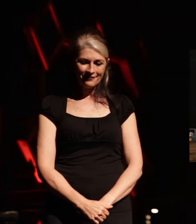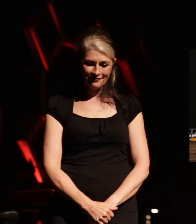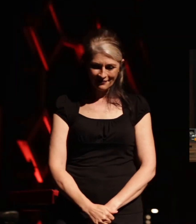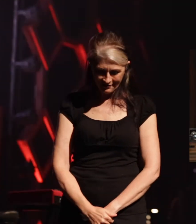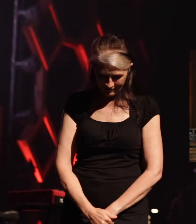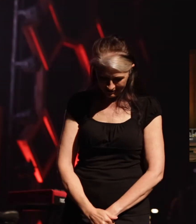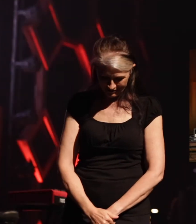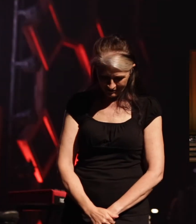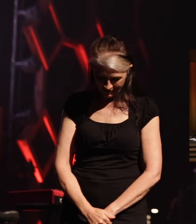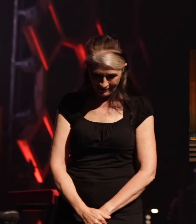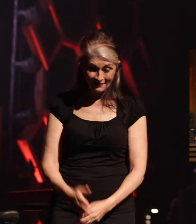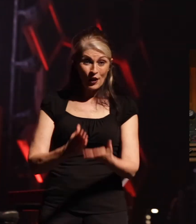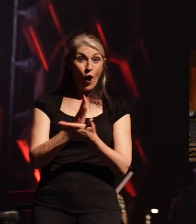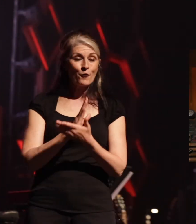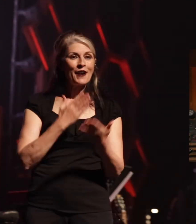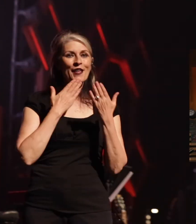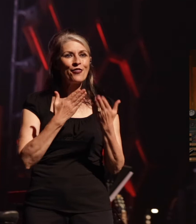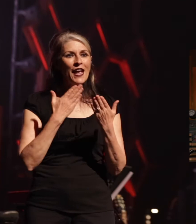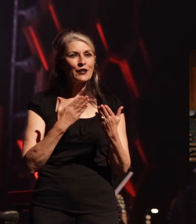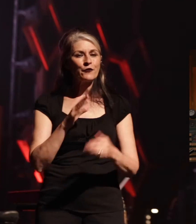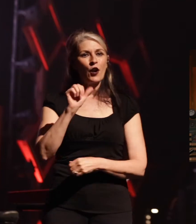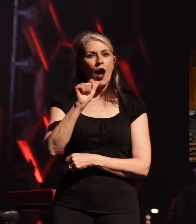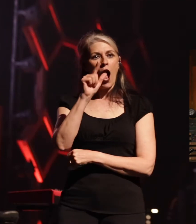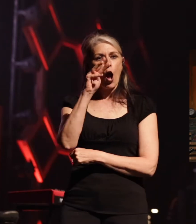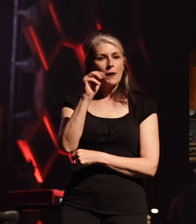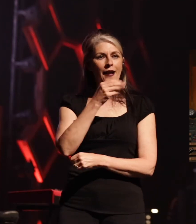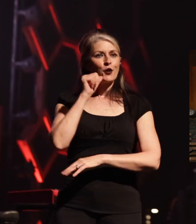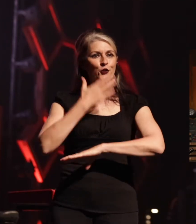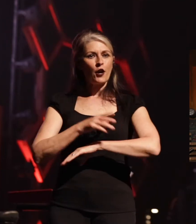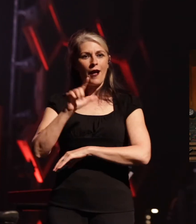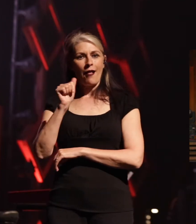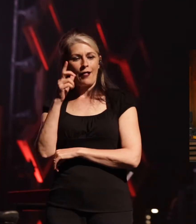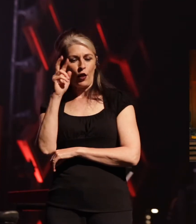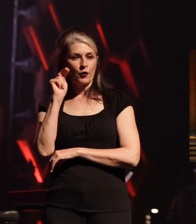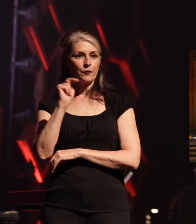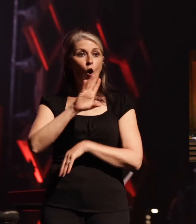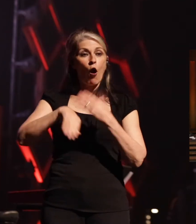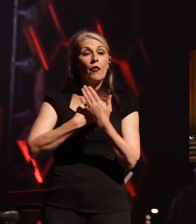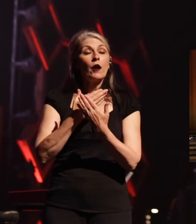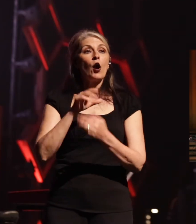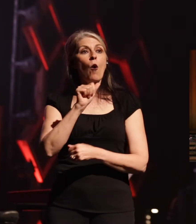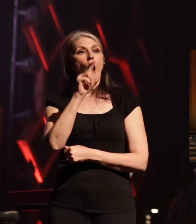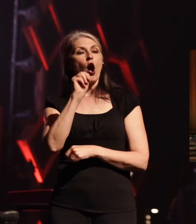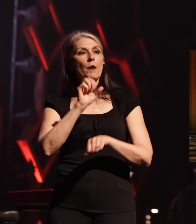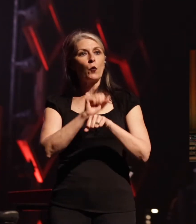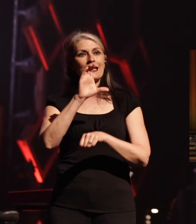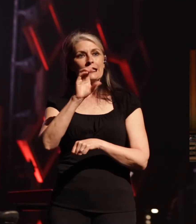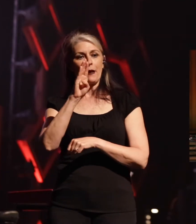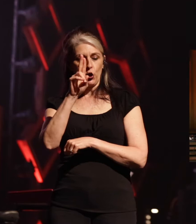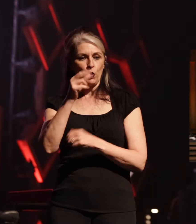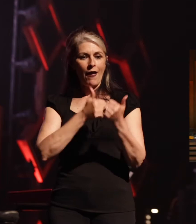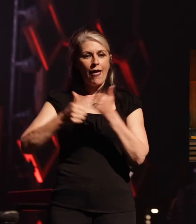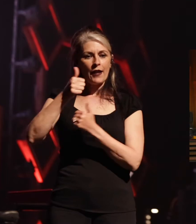All right. Well, thankful for Alma and Lauren Goodell. Alma works at Cal Baptist University for the head athletic director there,